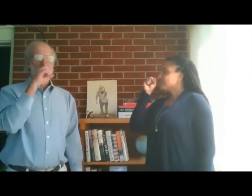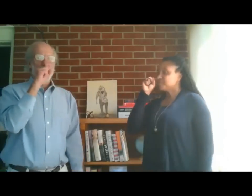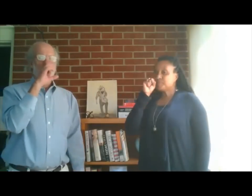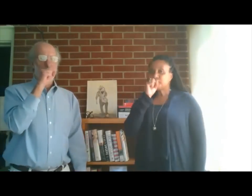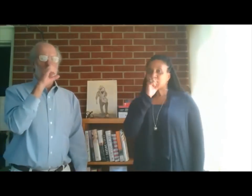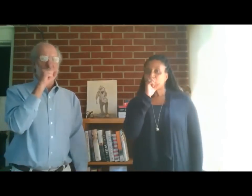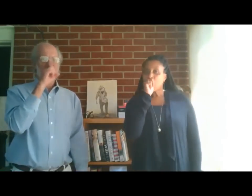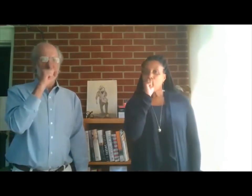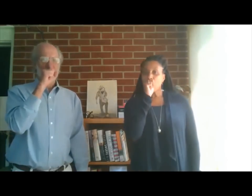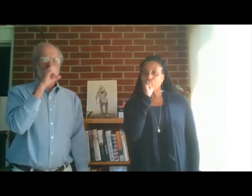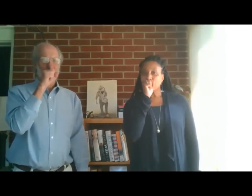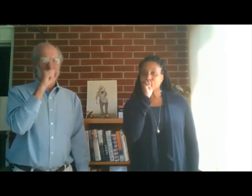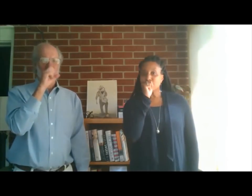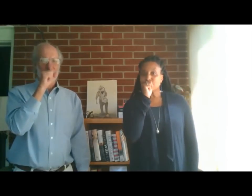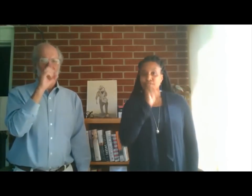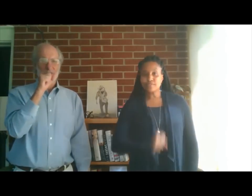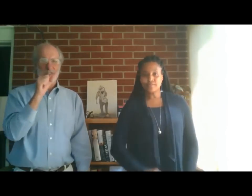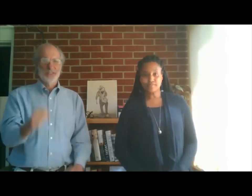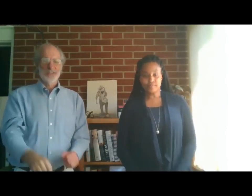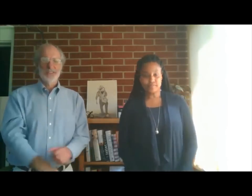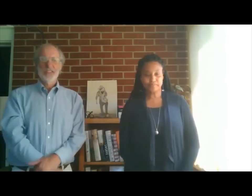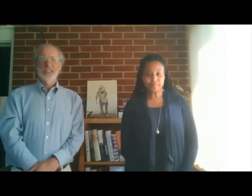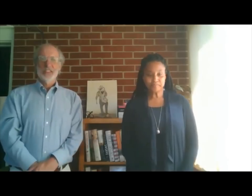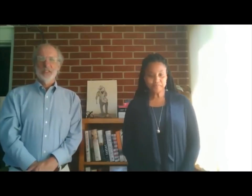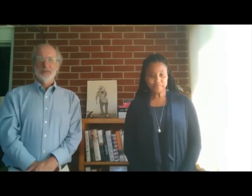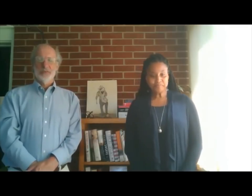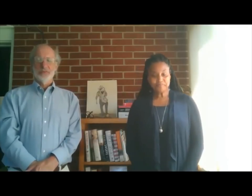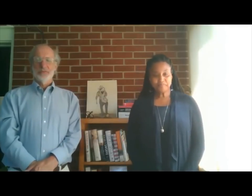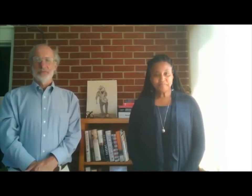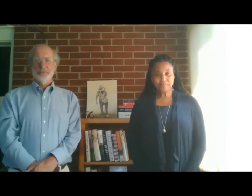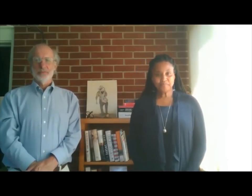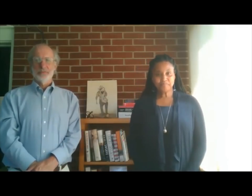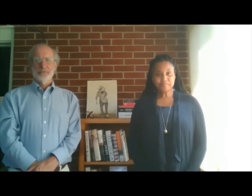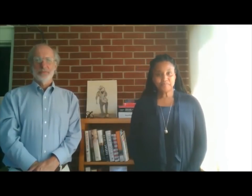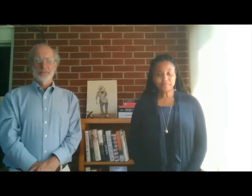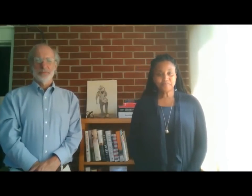Orange. Orange. Orange.